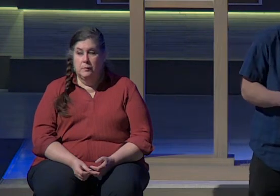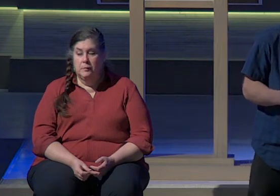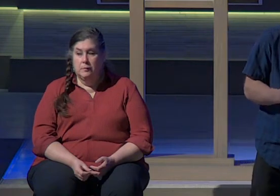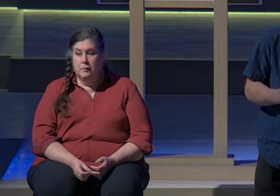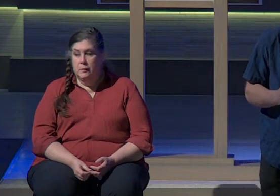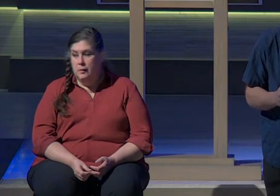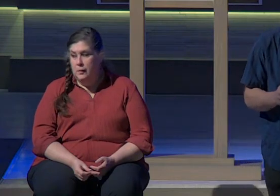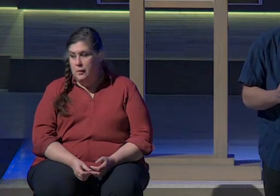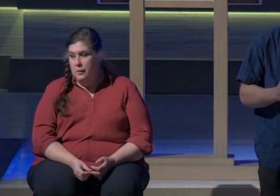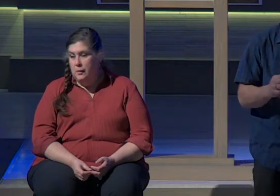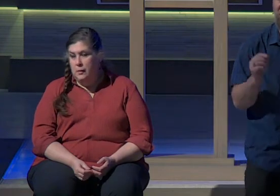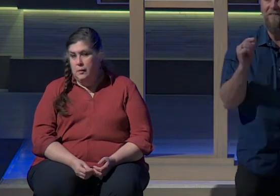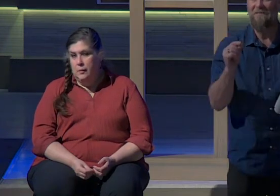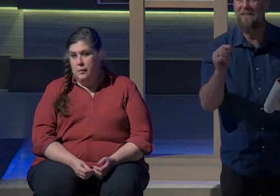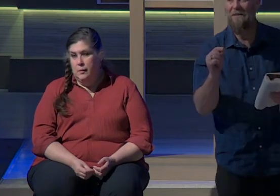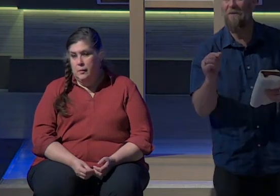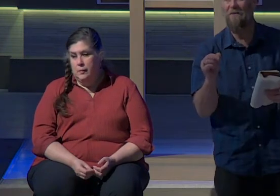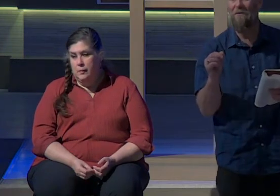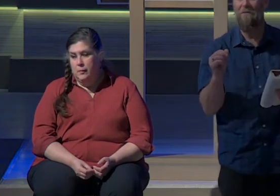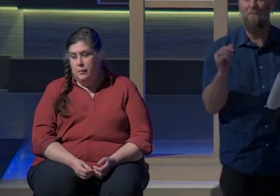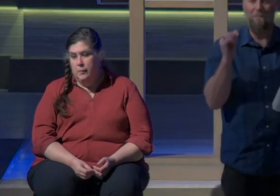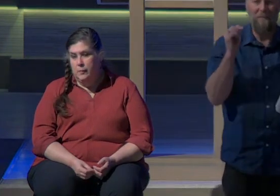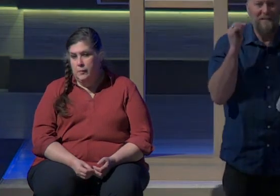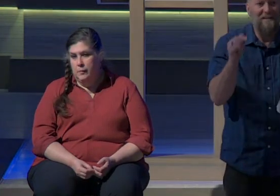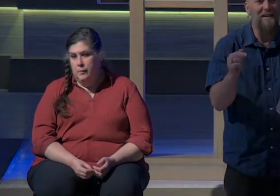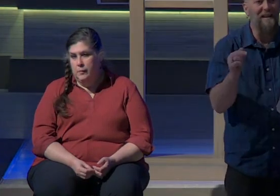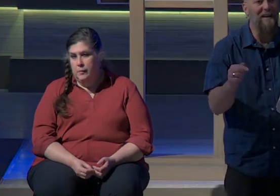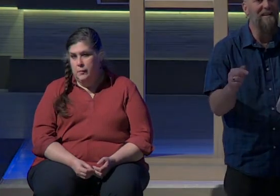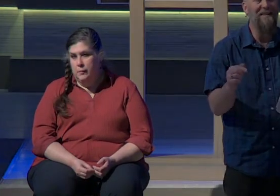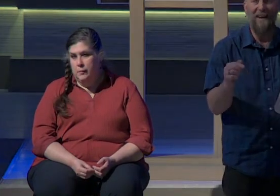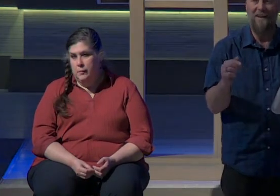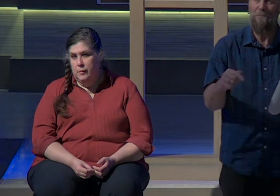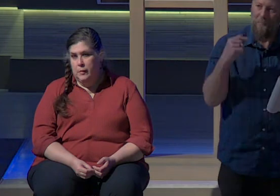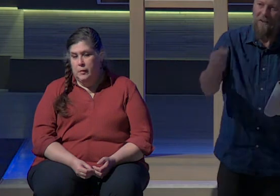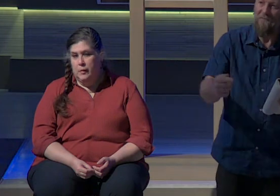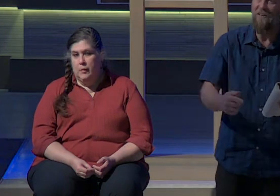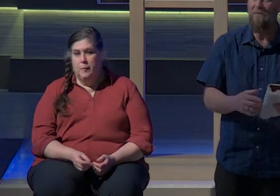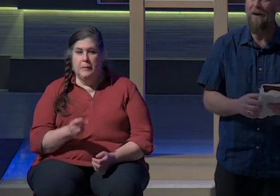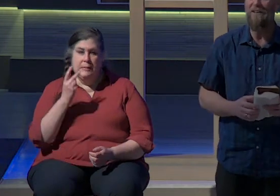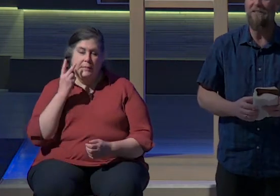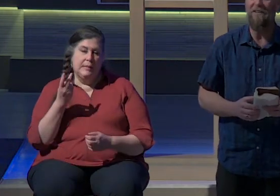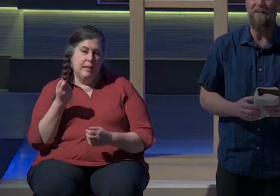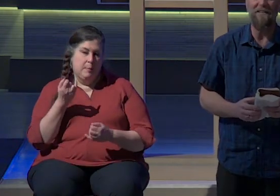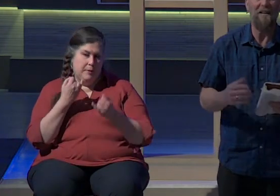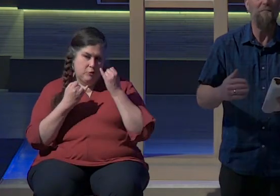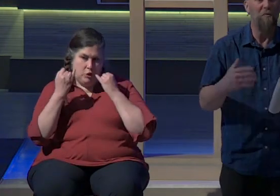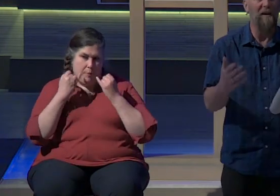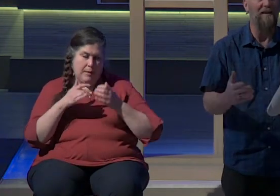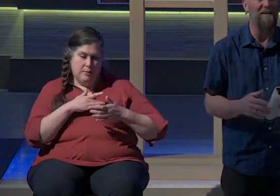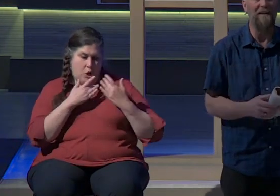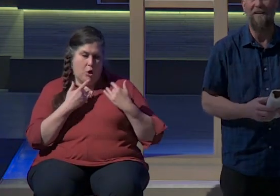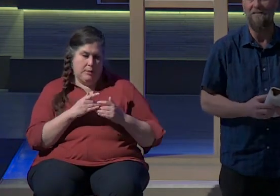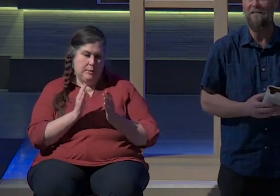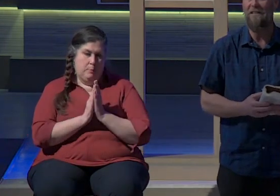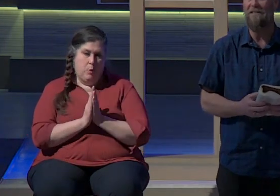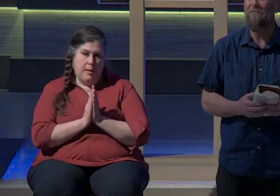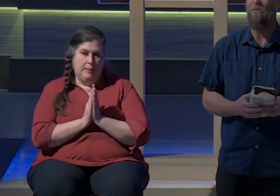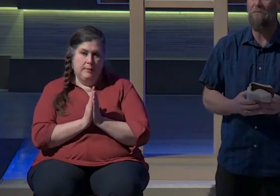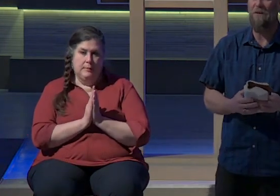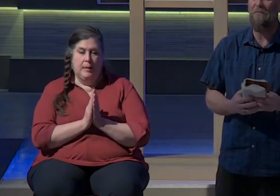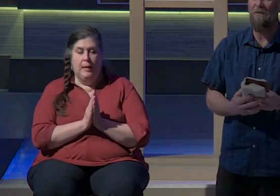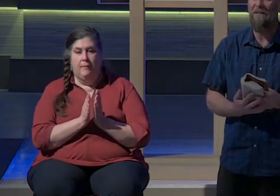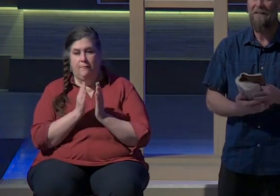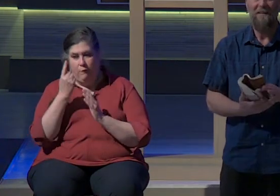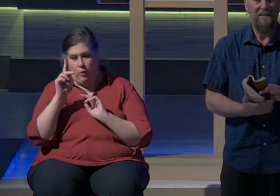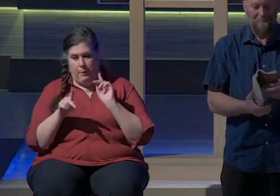we're kind of going to look at one more little chunk out of Samuel, but see in that a bit of Jeremiah's heart as he prays and intercedes for